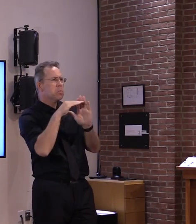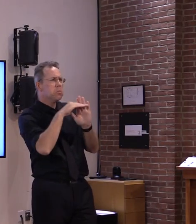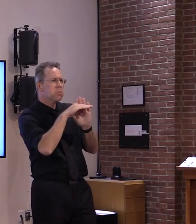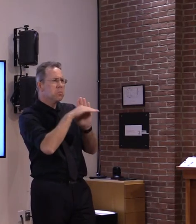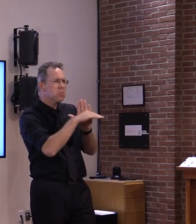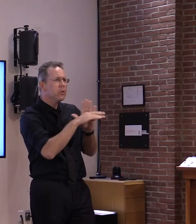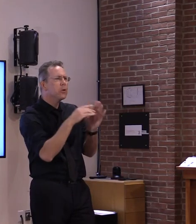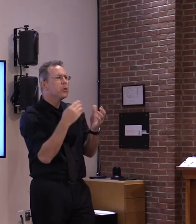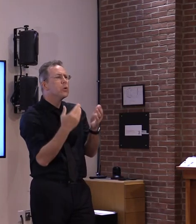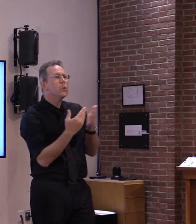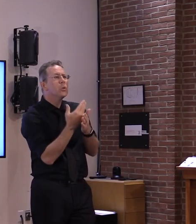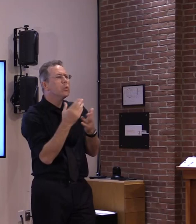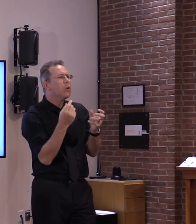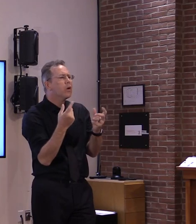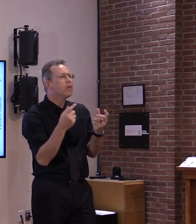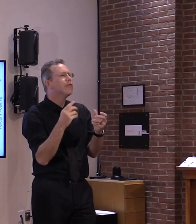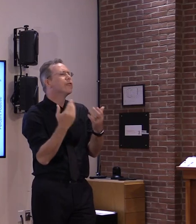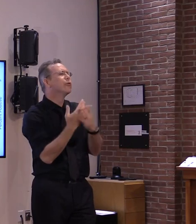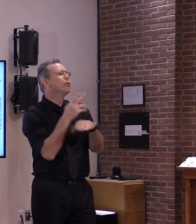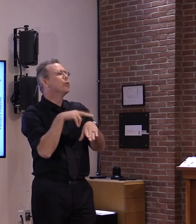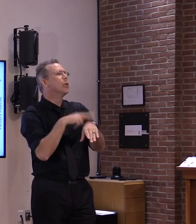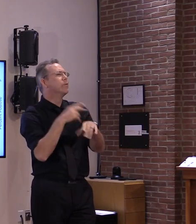cases.